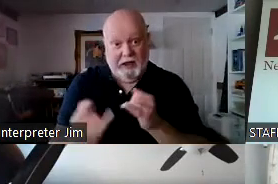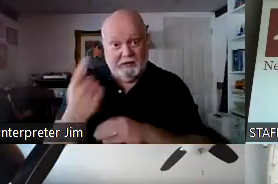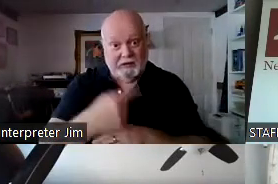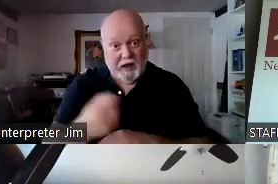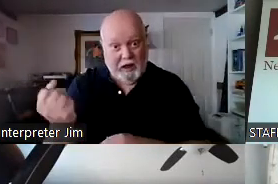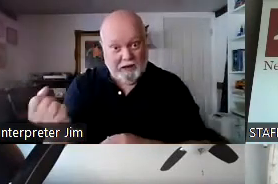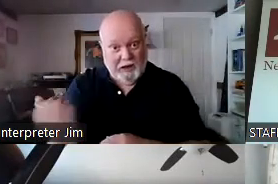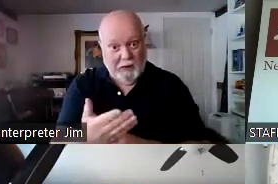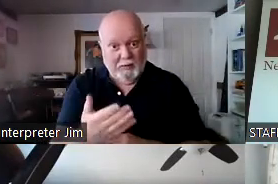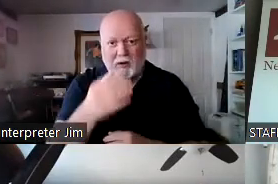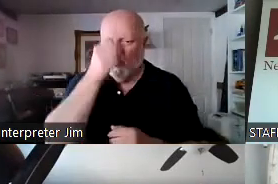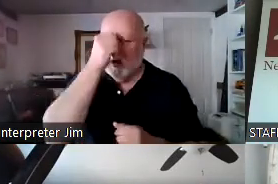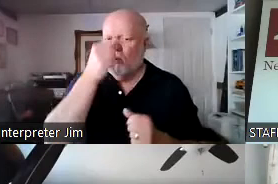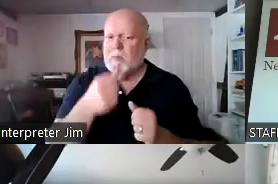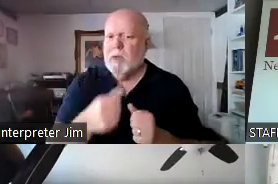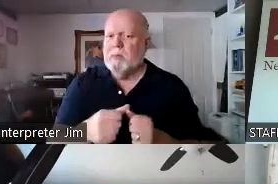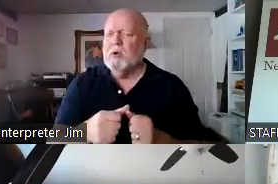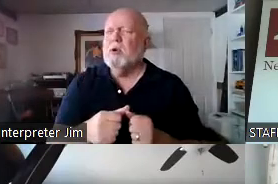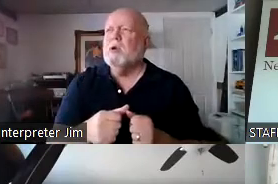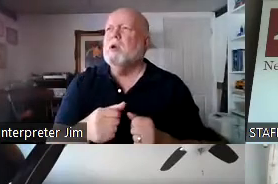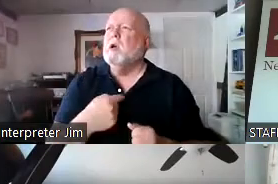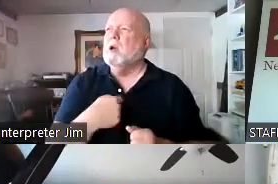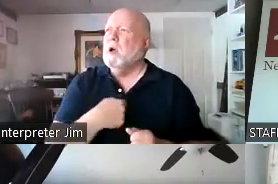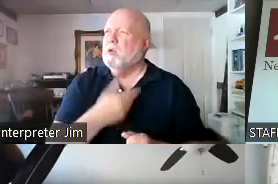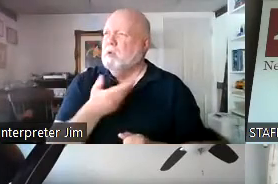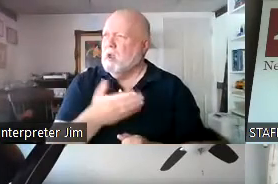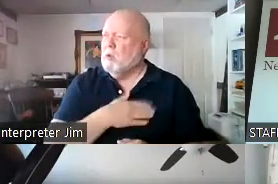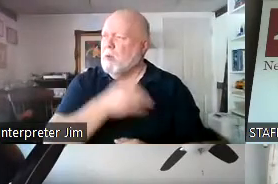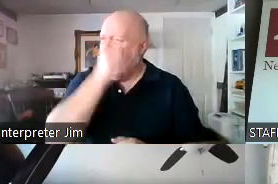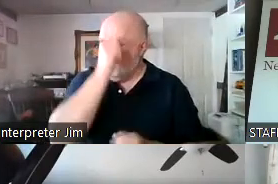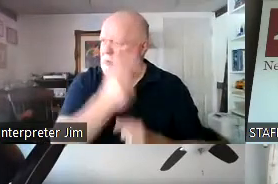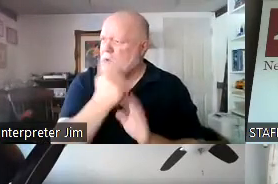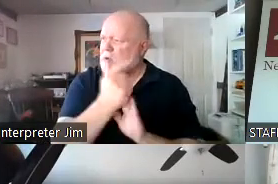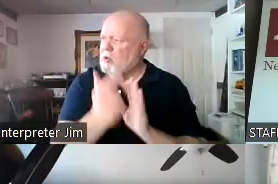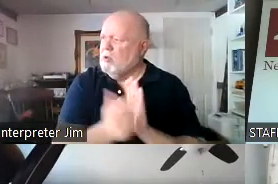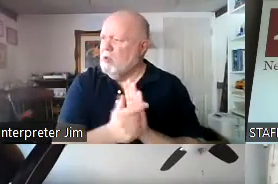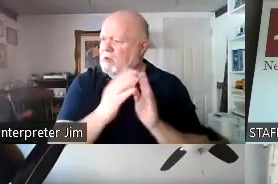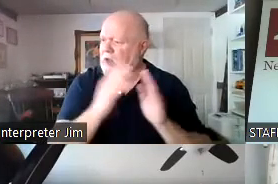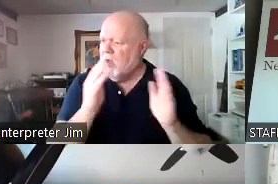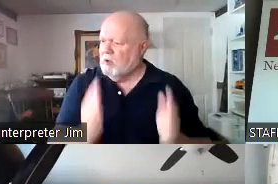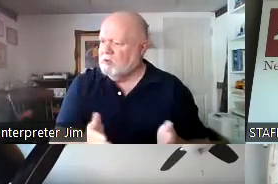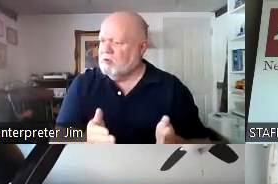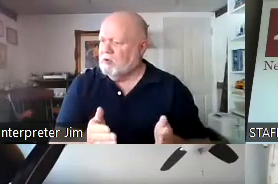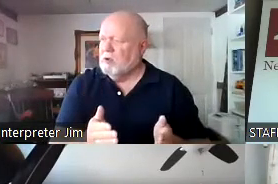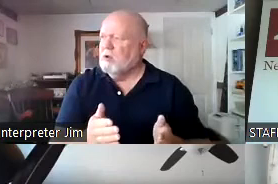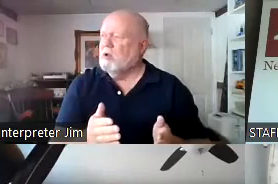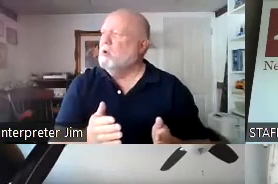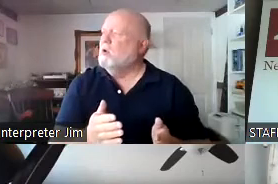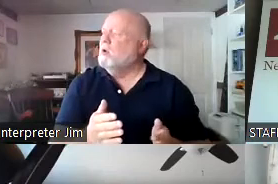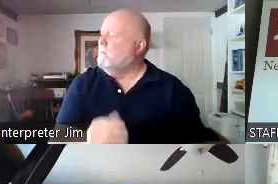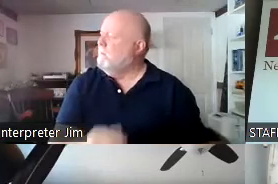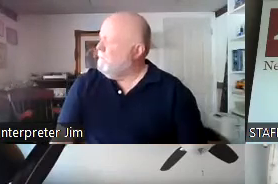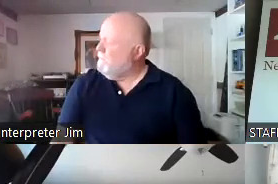remember we were at my brother-in-law's house. We were down there for I think it was